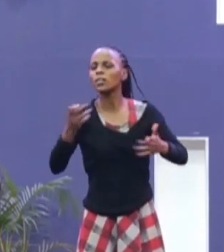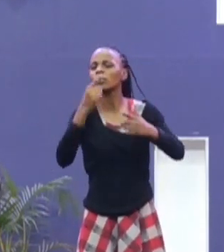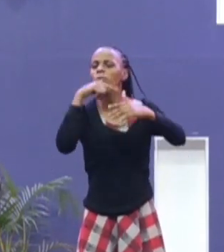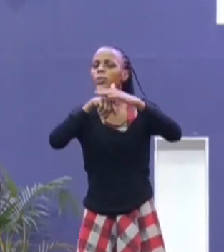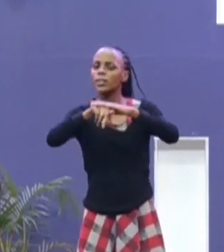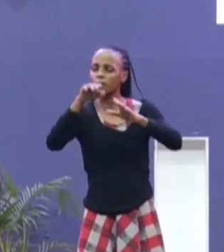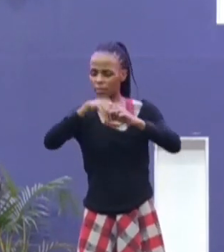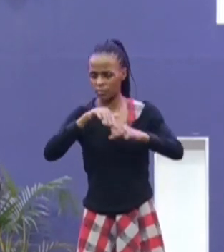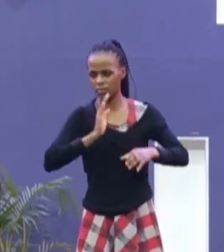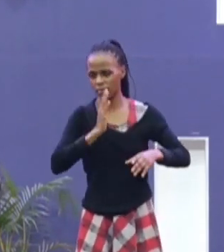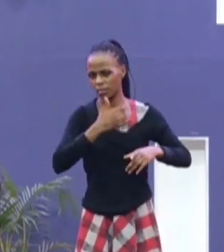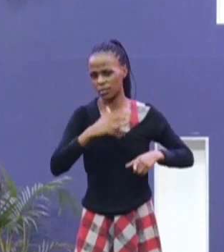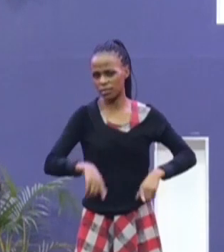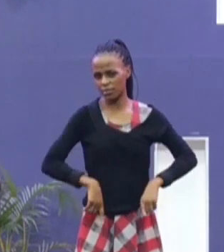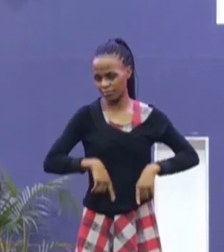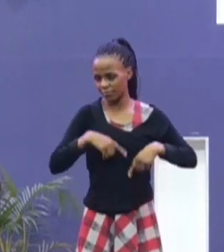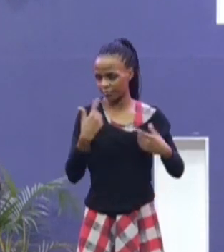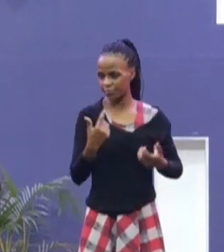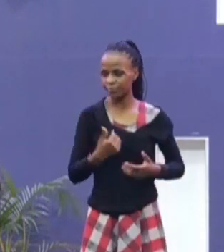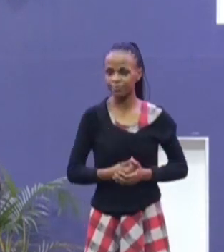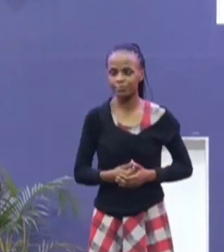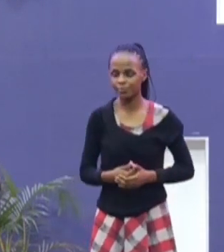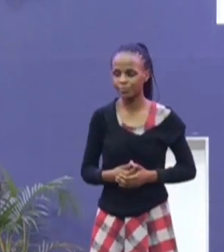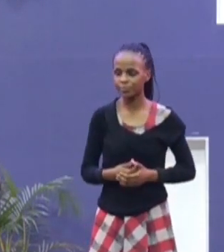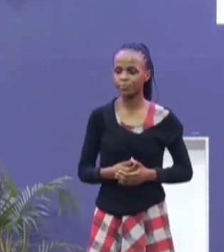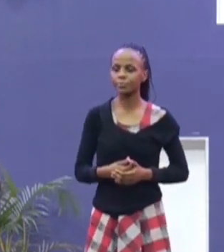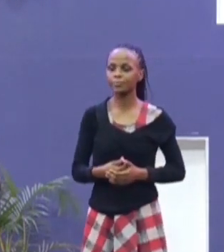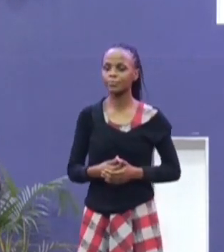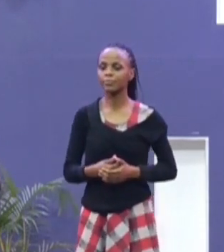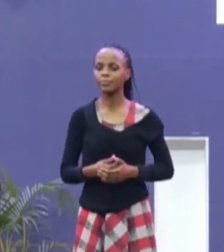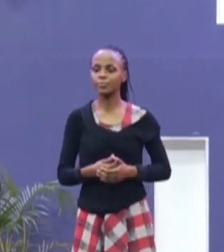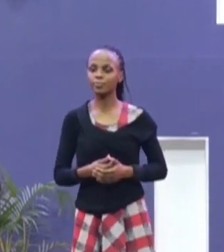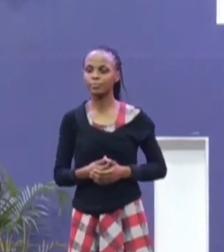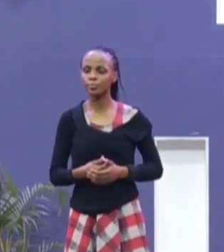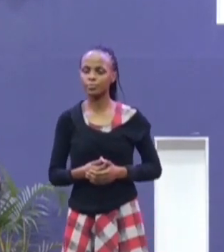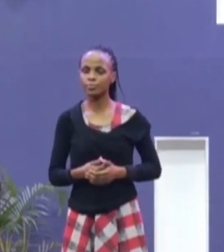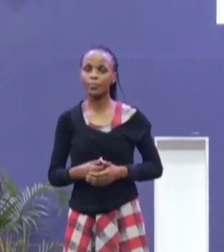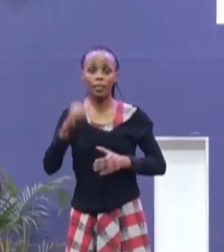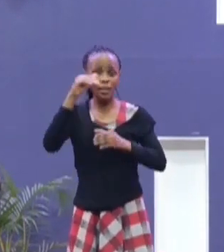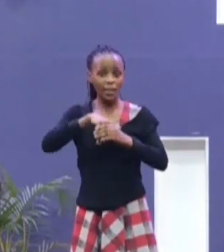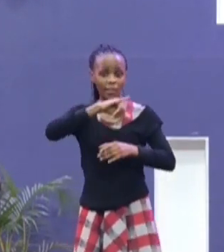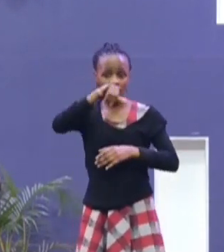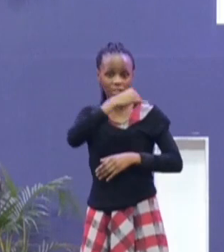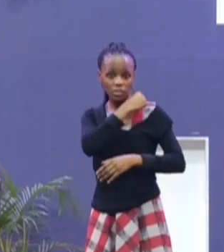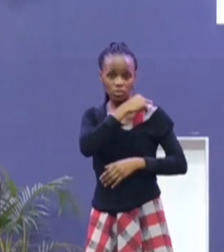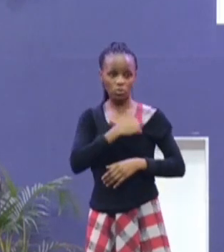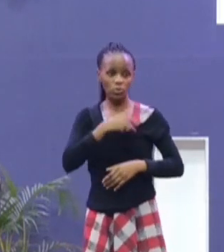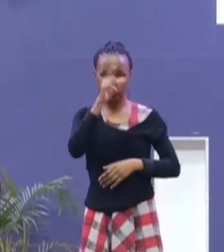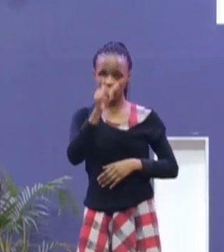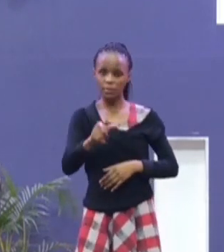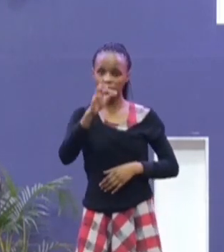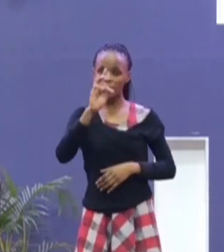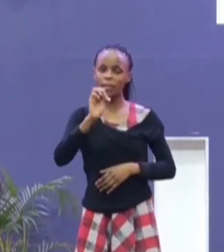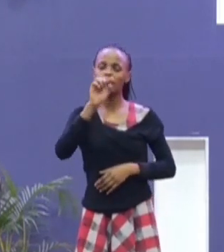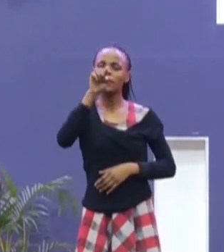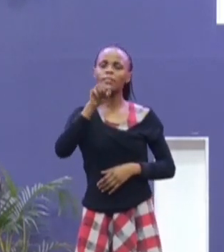Olumu atulaga ebifo sitaani we yayita okuyingira n'atukambula mu bwaffe. In John chapter 8 verses 31 he says, to